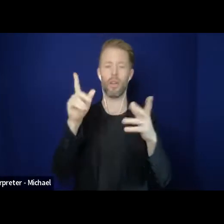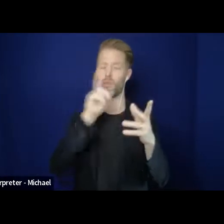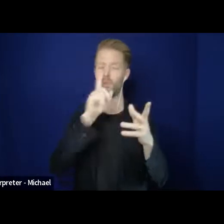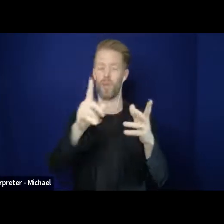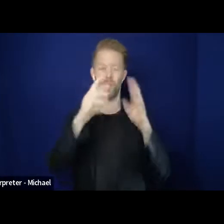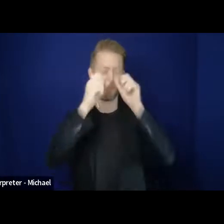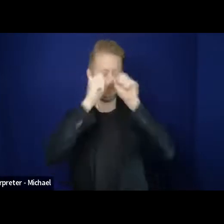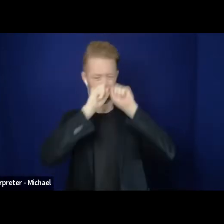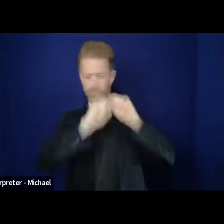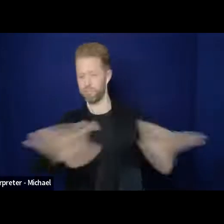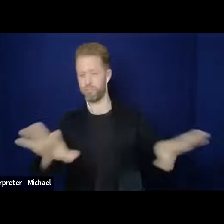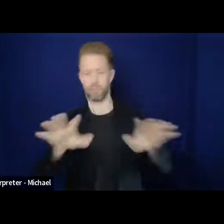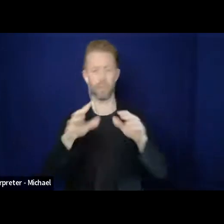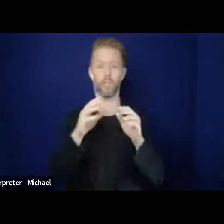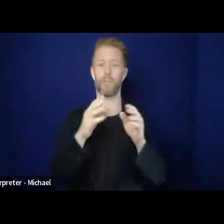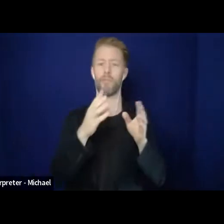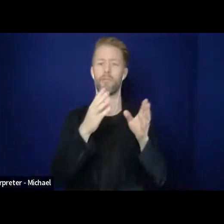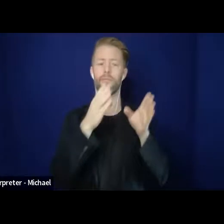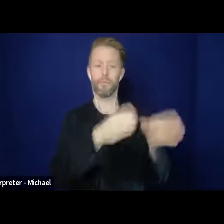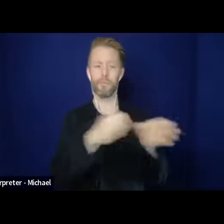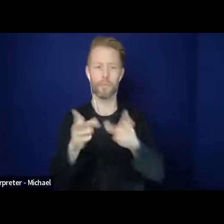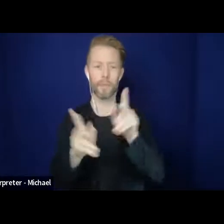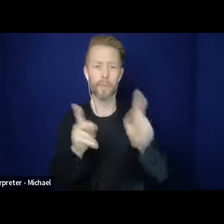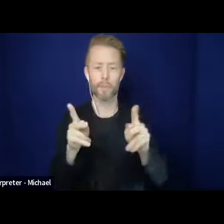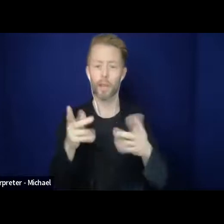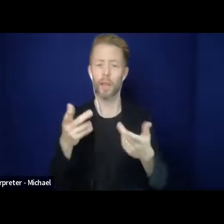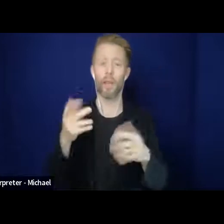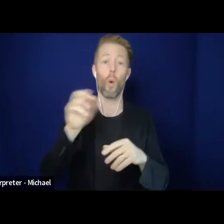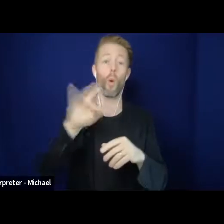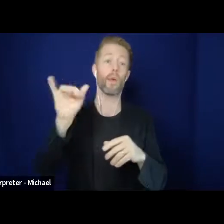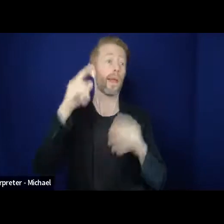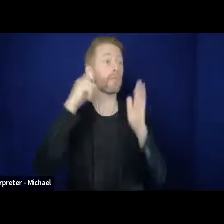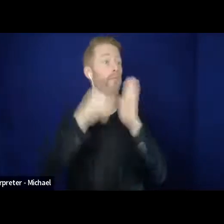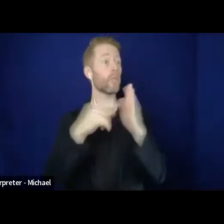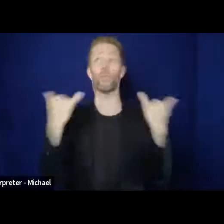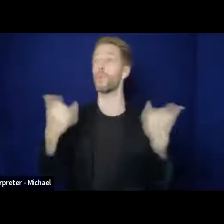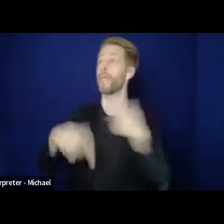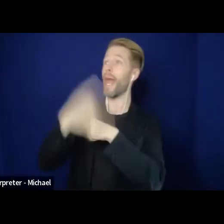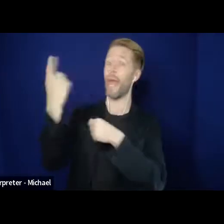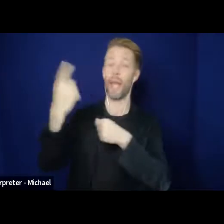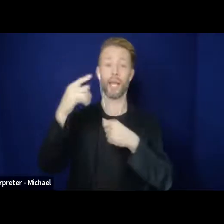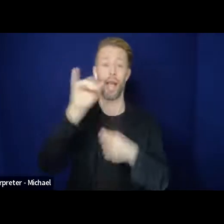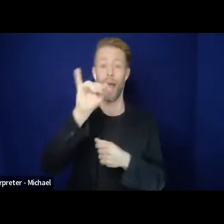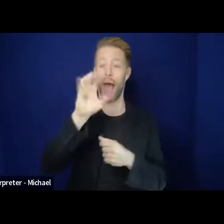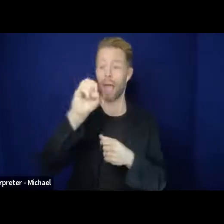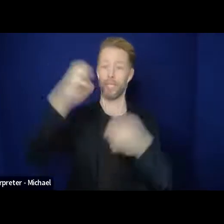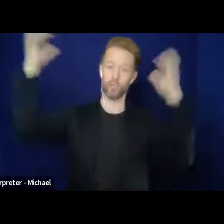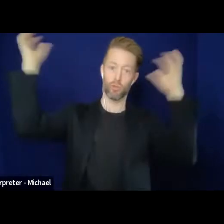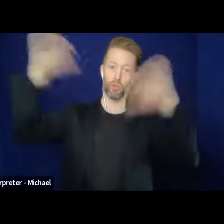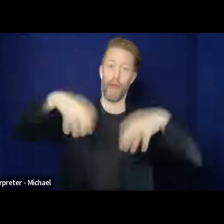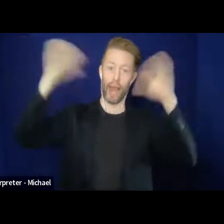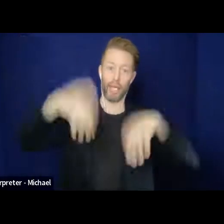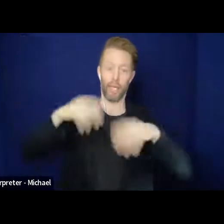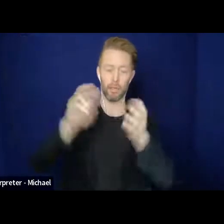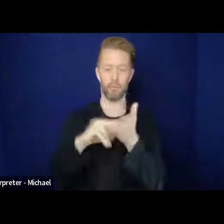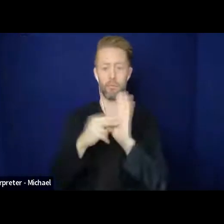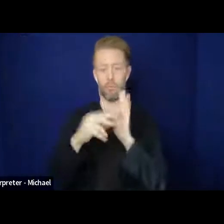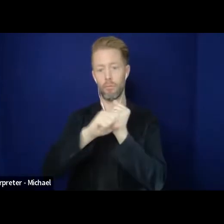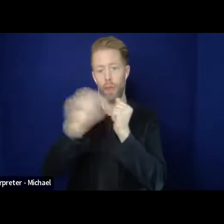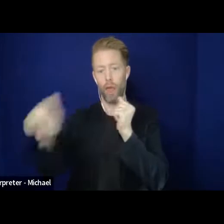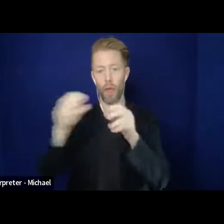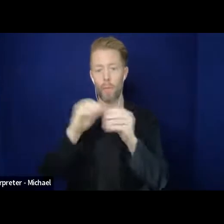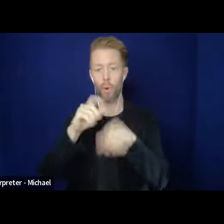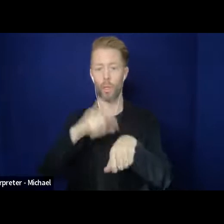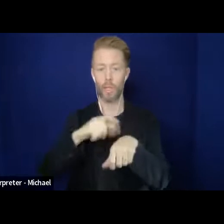They don't actually account for things like, well, today it's raining ice outside, and it's going to take somebody a little bit longer to get through the parking lot,